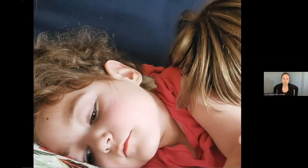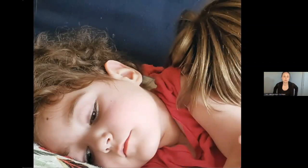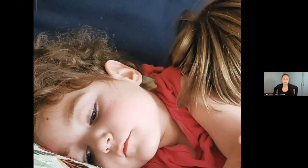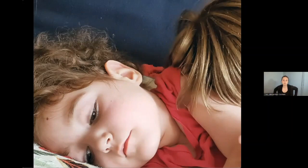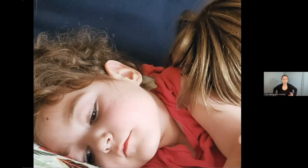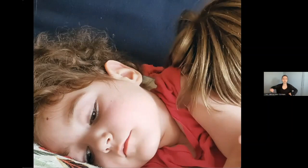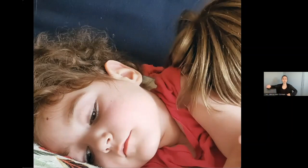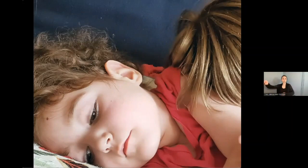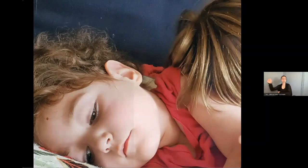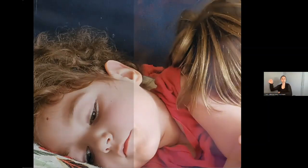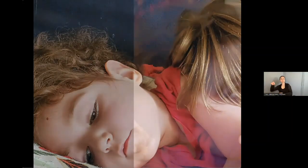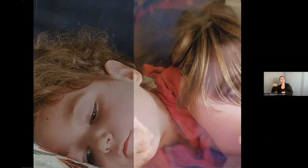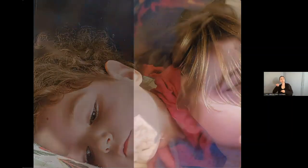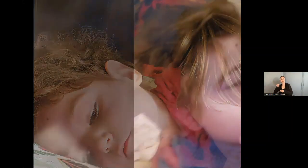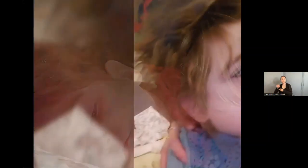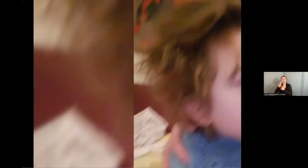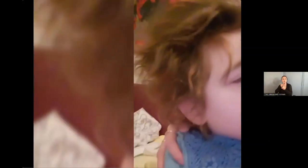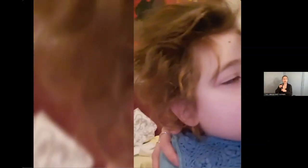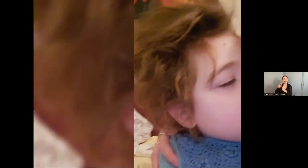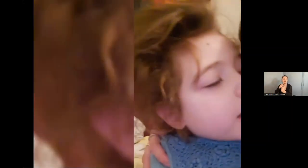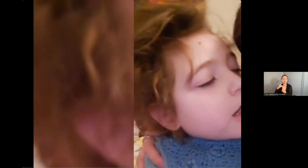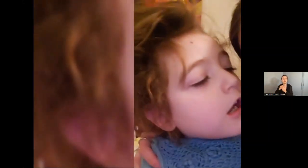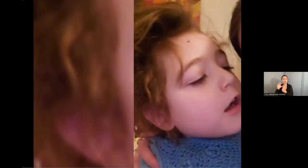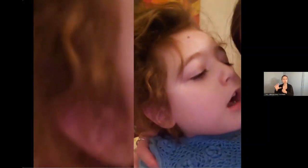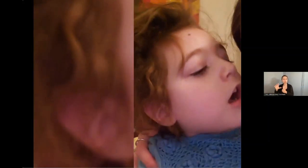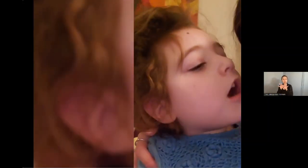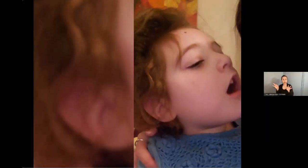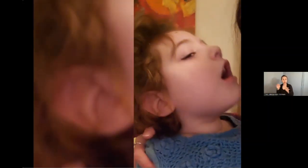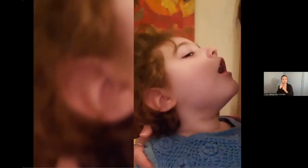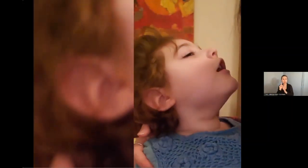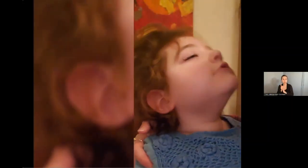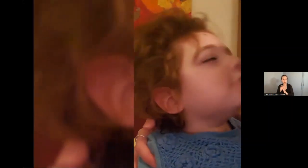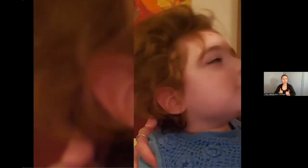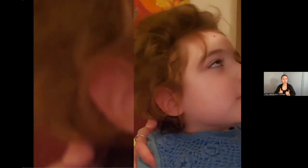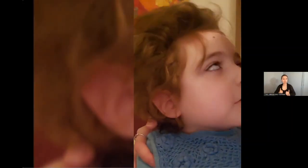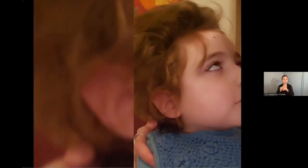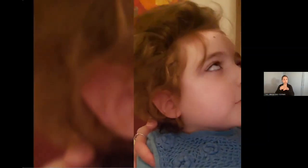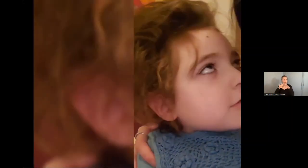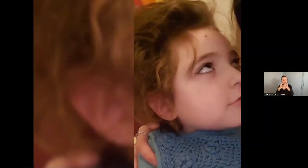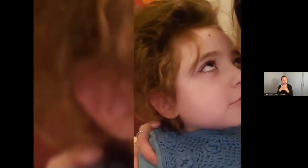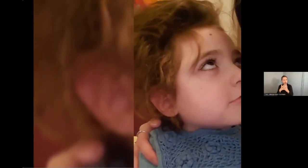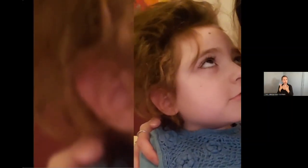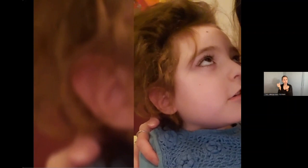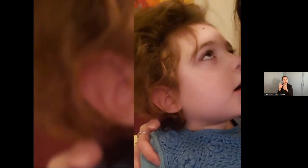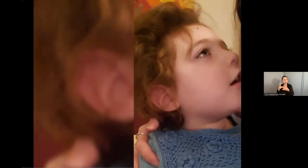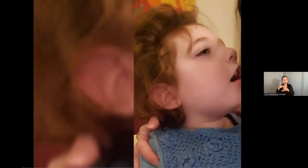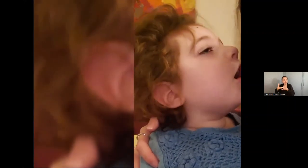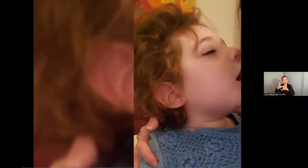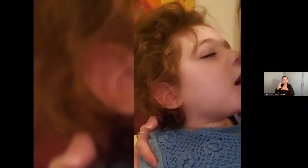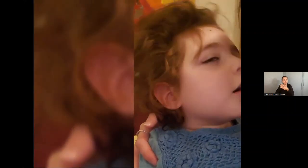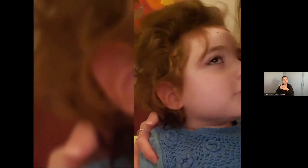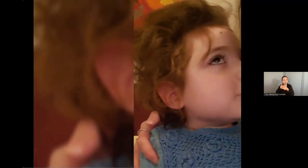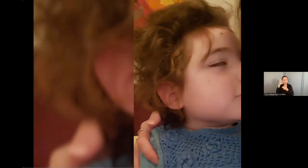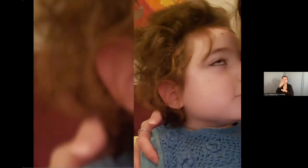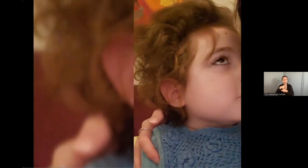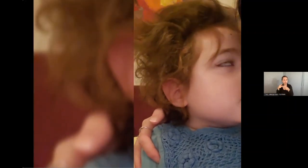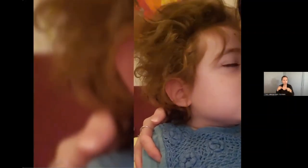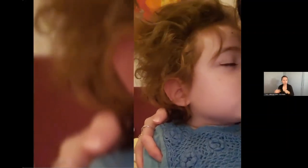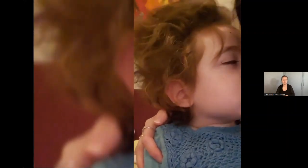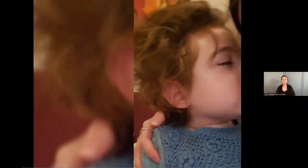and she would answer me with her own language, and for a moment we would live in the same world, which was a magic and mind-blowingly beautiful